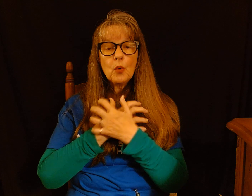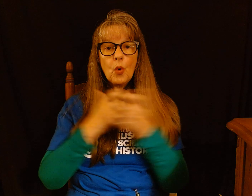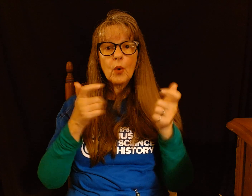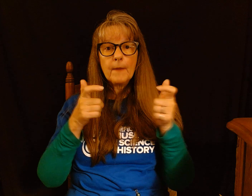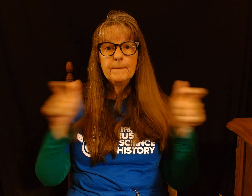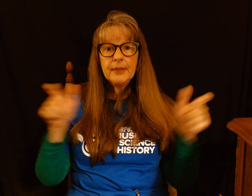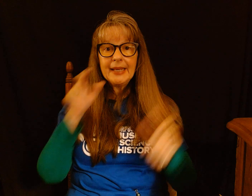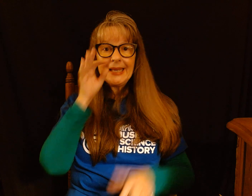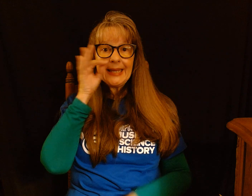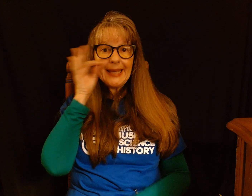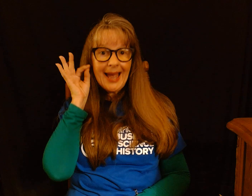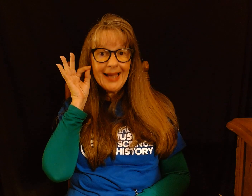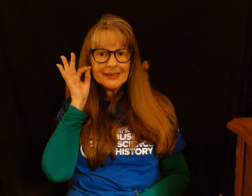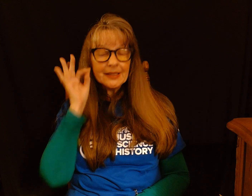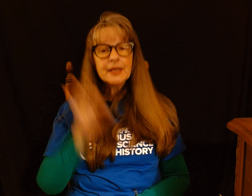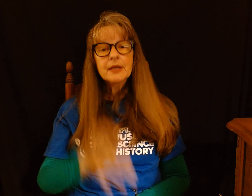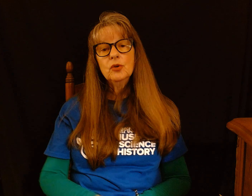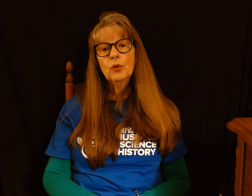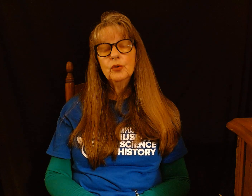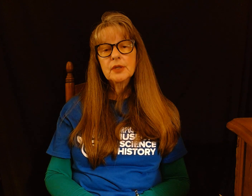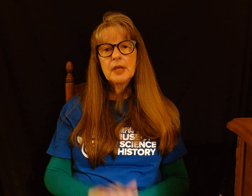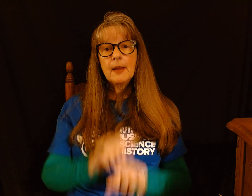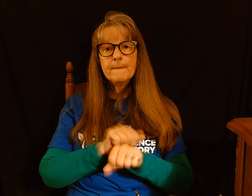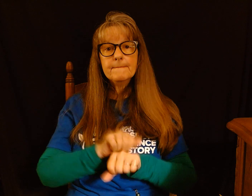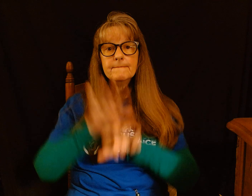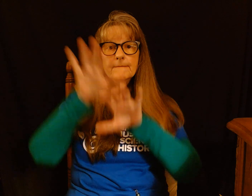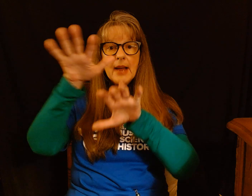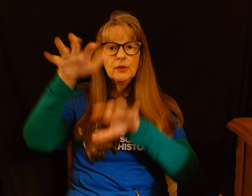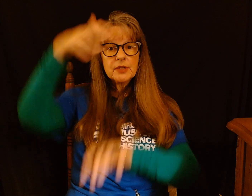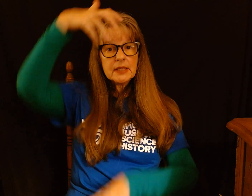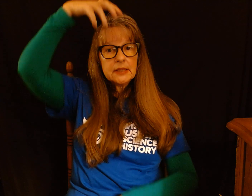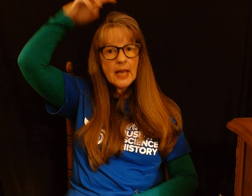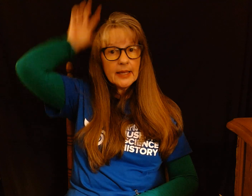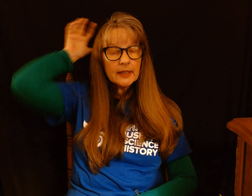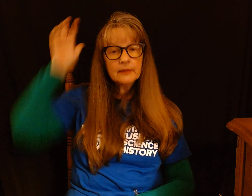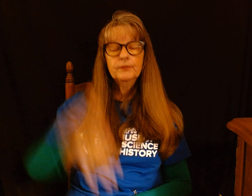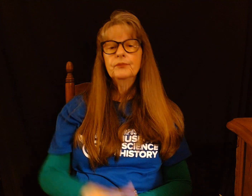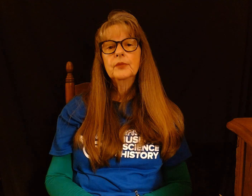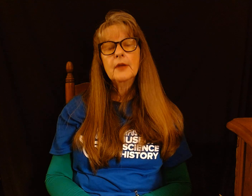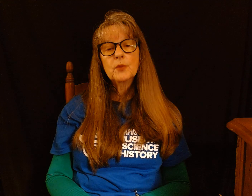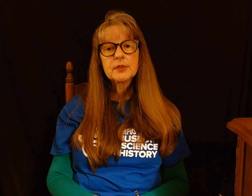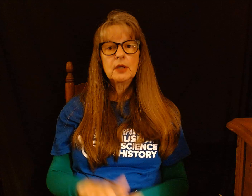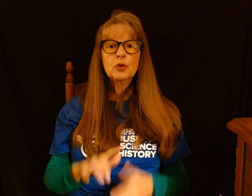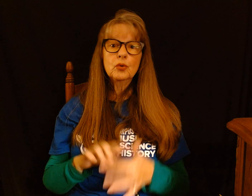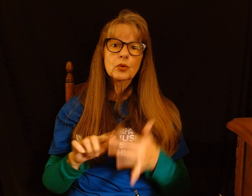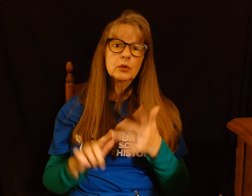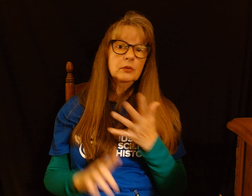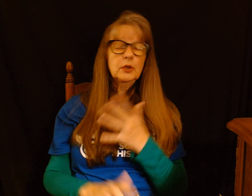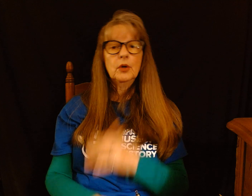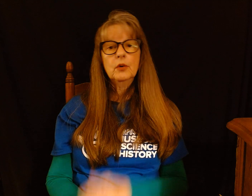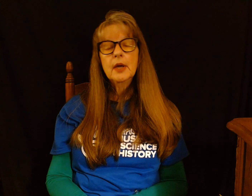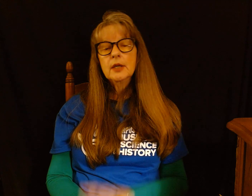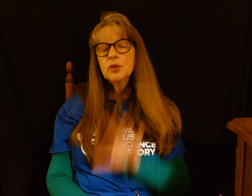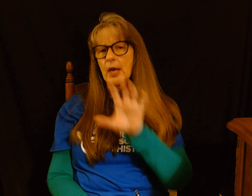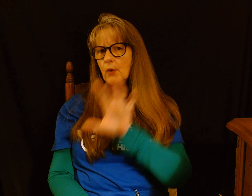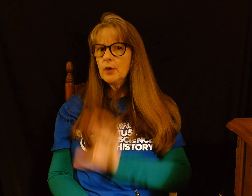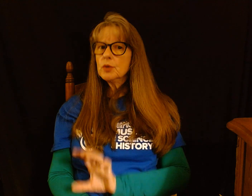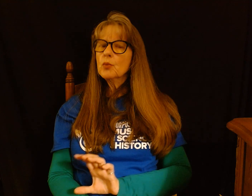a big cat, or you could say a mountain lion. If you want to say cougar, jaguars are more